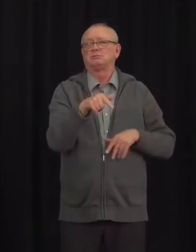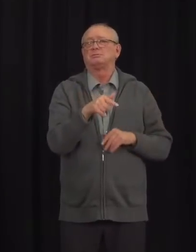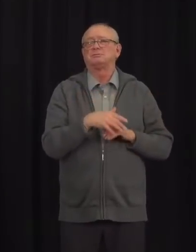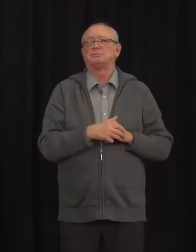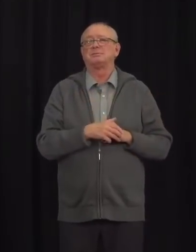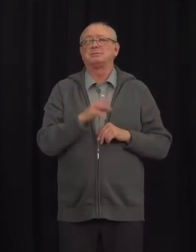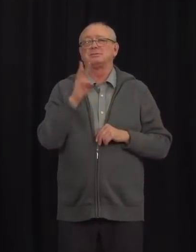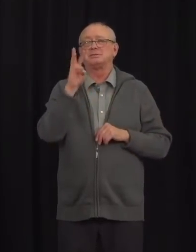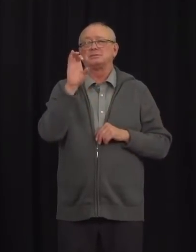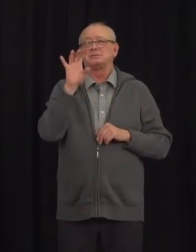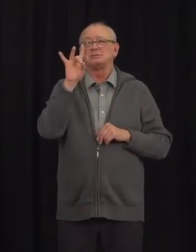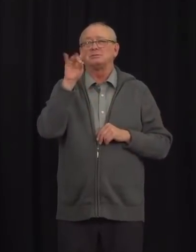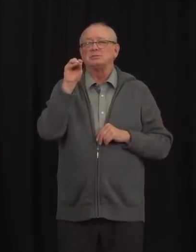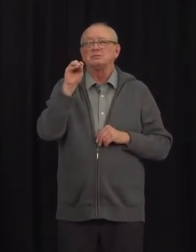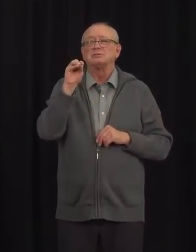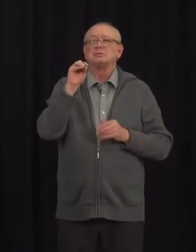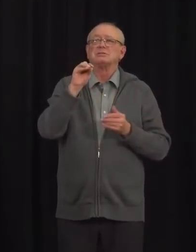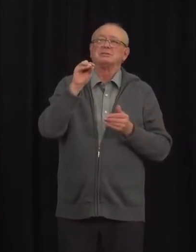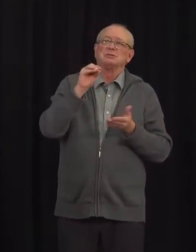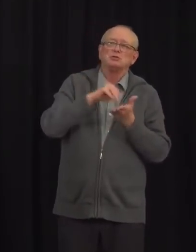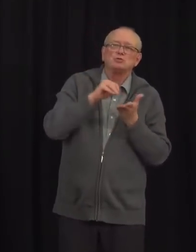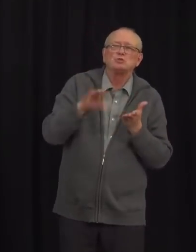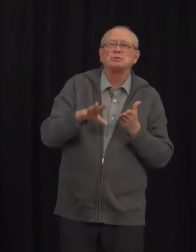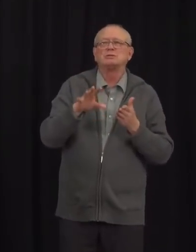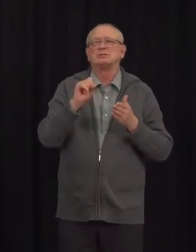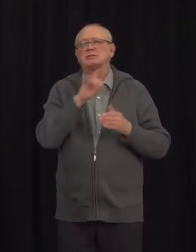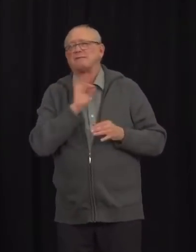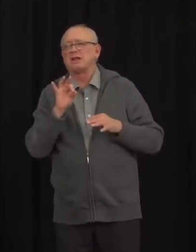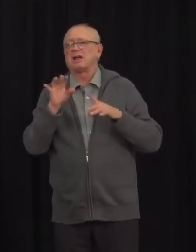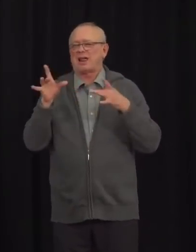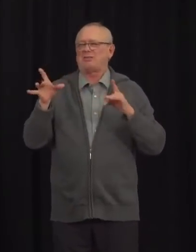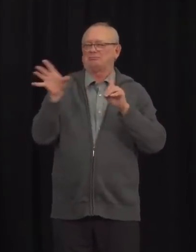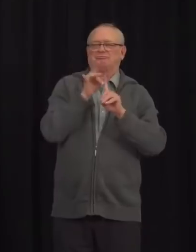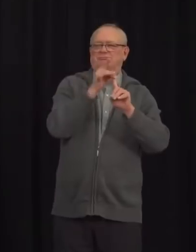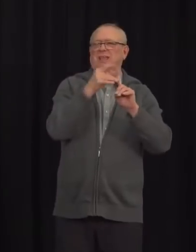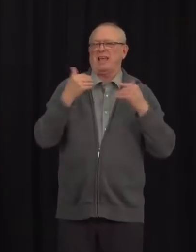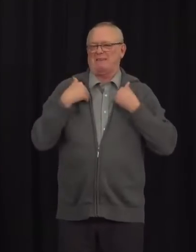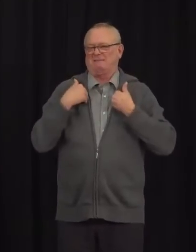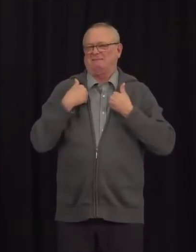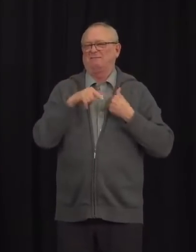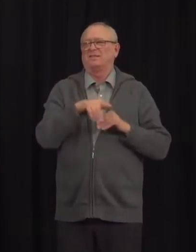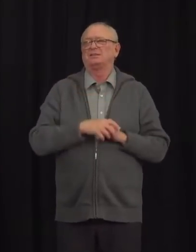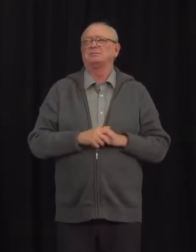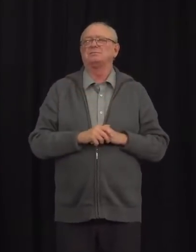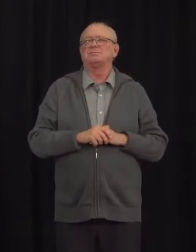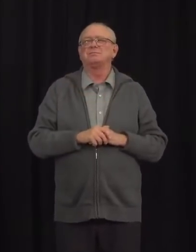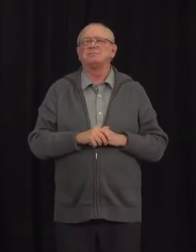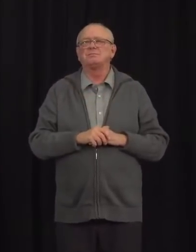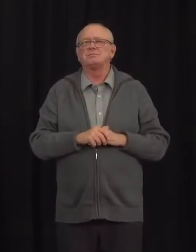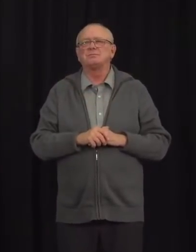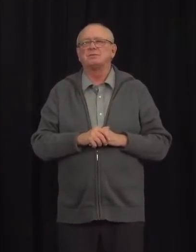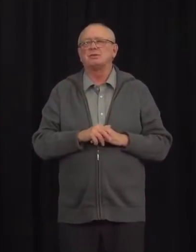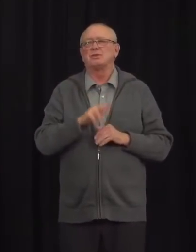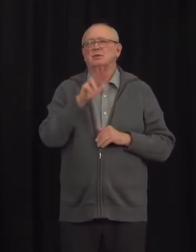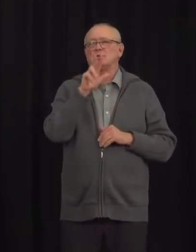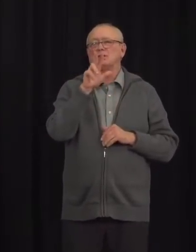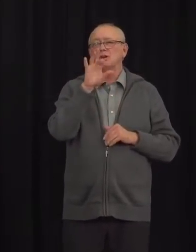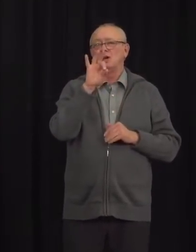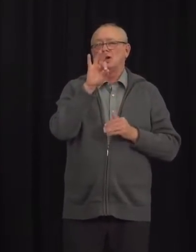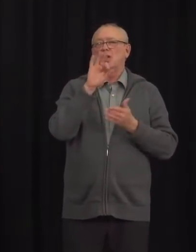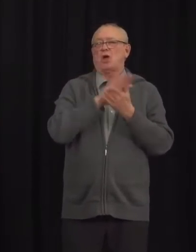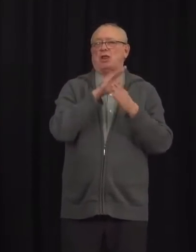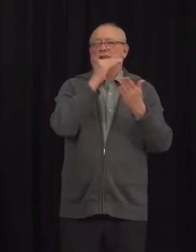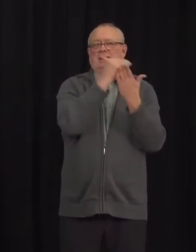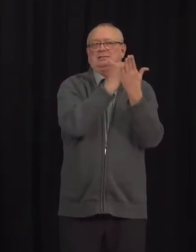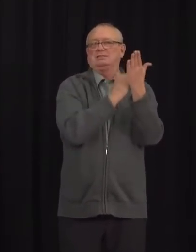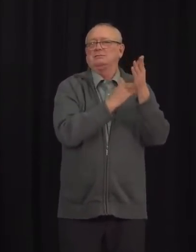active cases. There are currently 101 schools with an outbreak, including 39 that are on the watch list, with